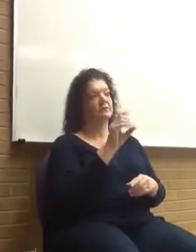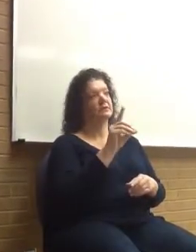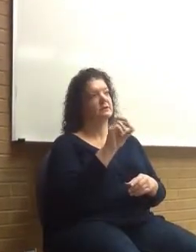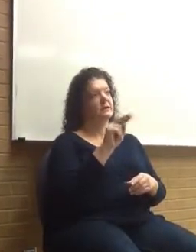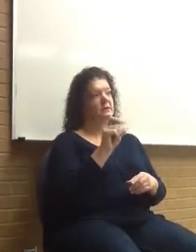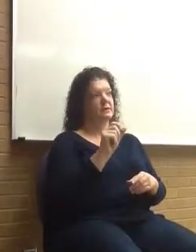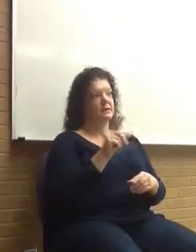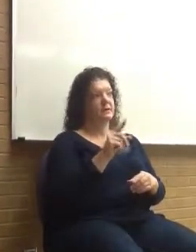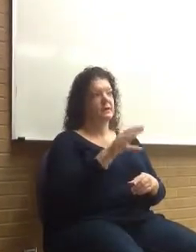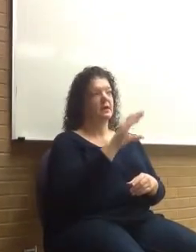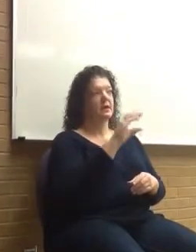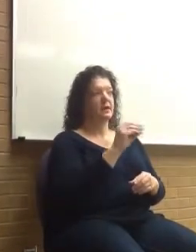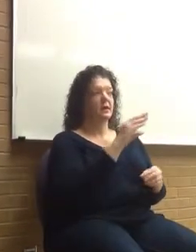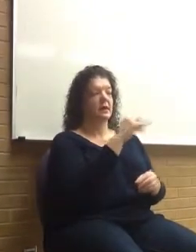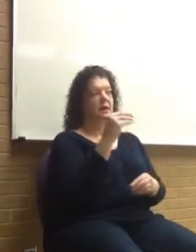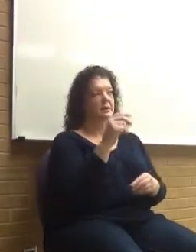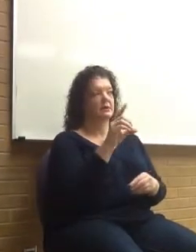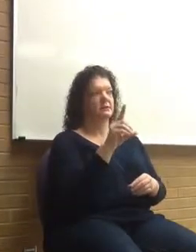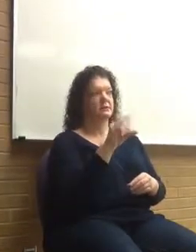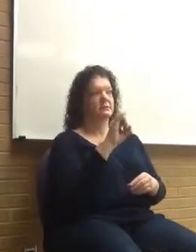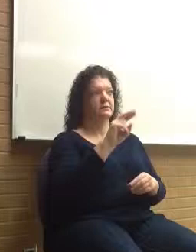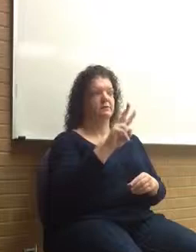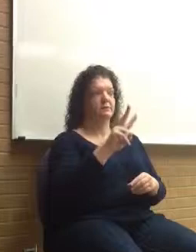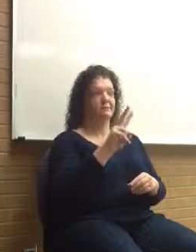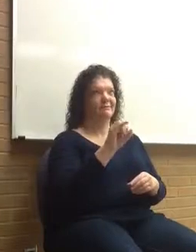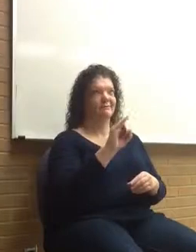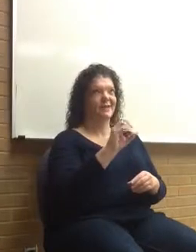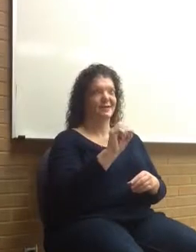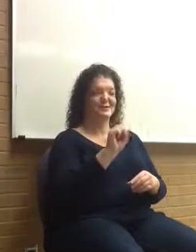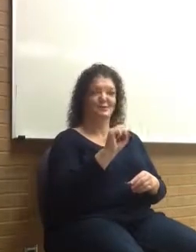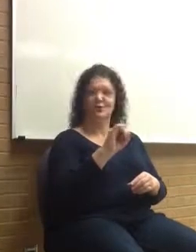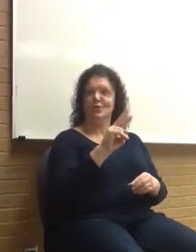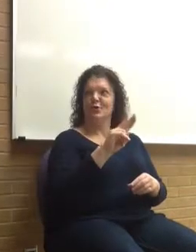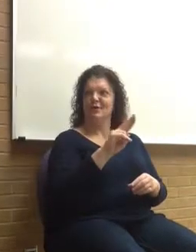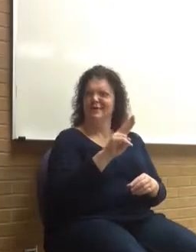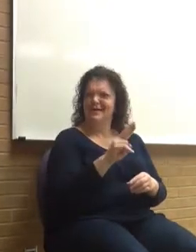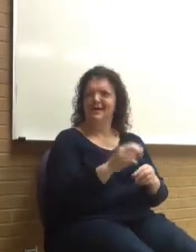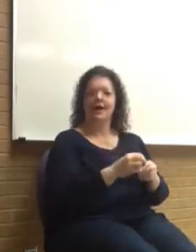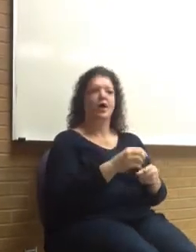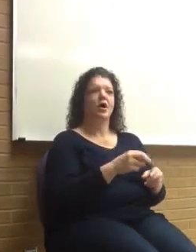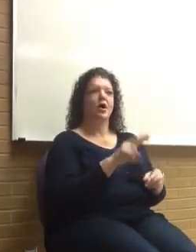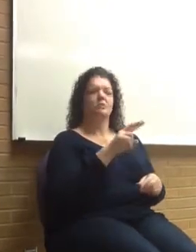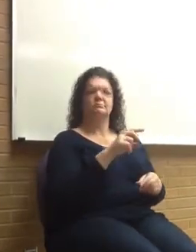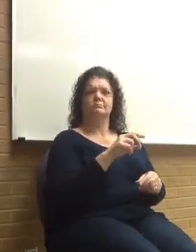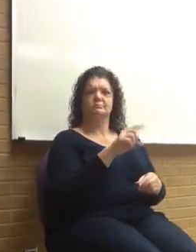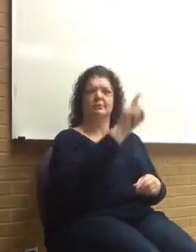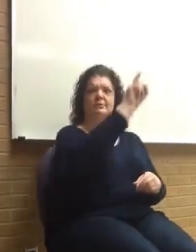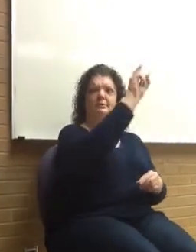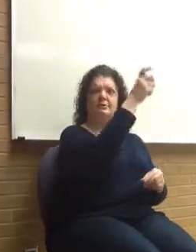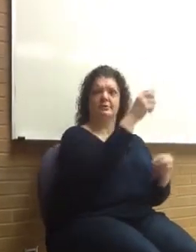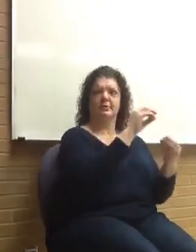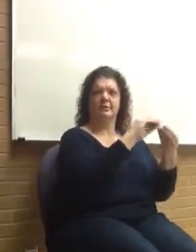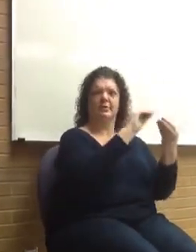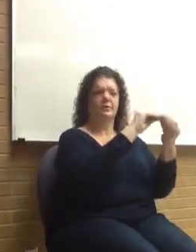exponents. This is critical for you to understand, because you might go home and say, why did he bother to tell us that? You have no idea how